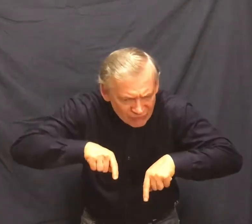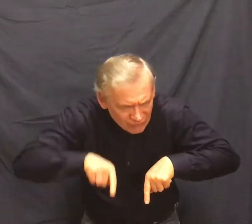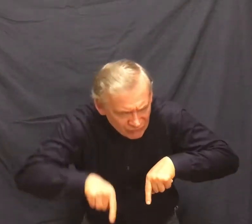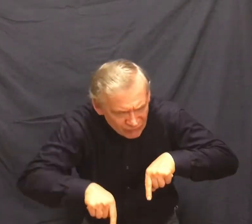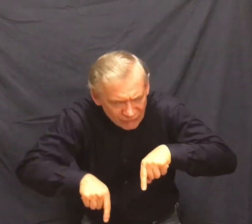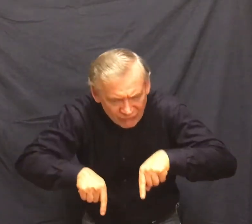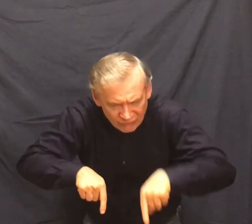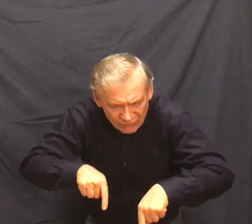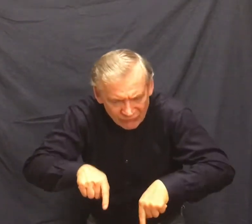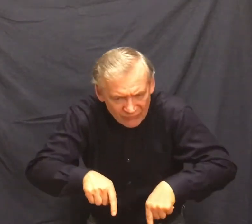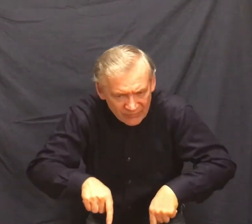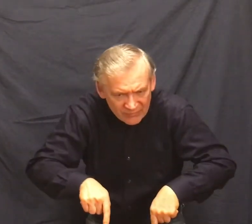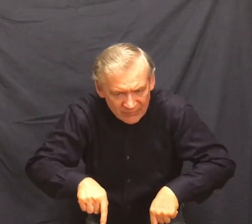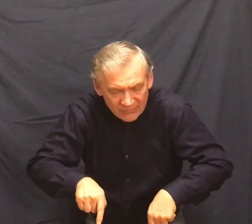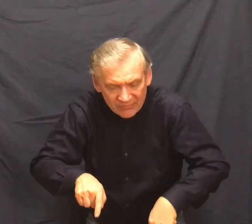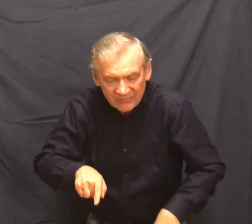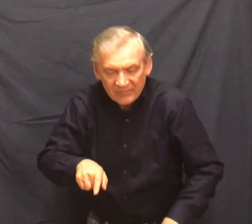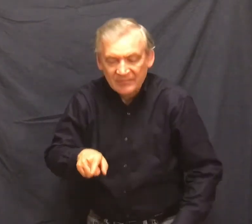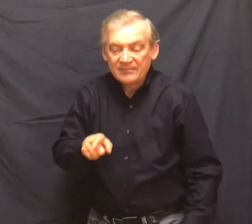"Hi, Lenny," said George.